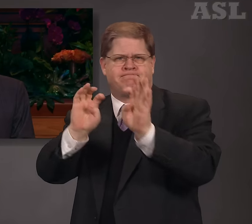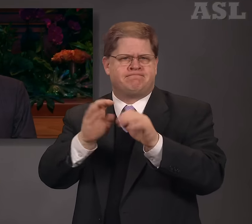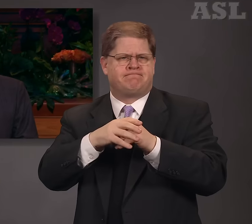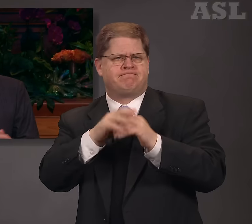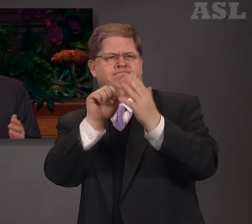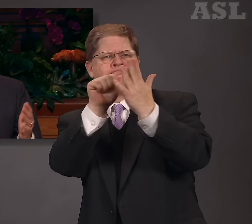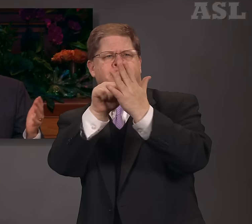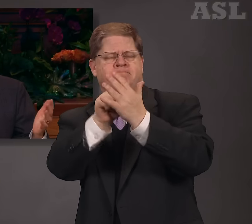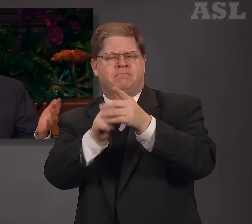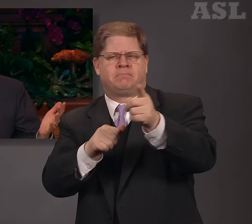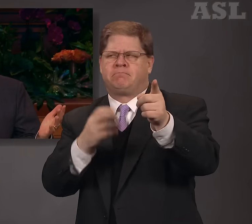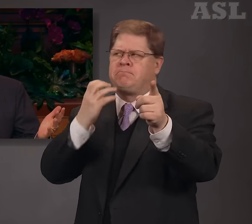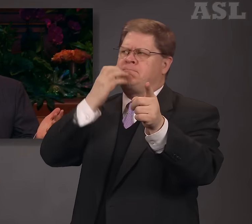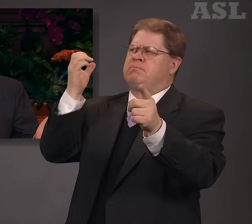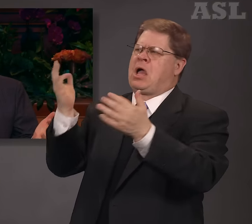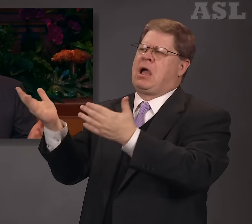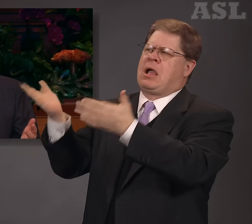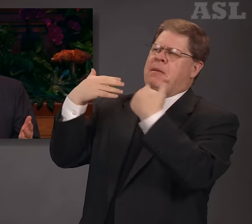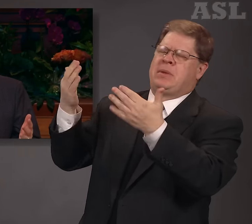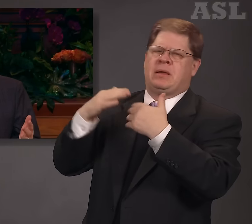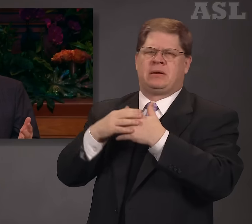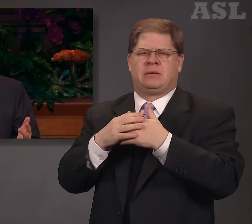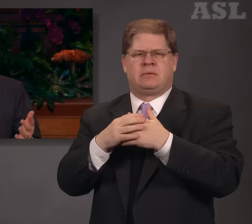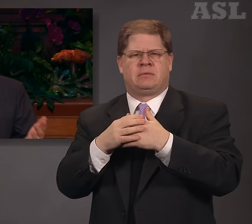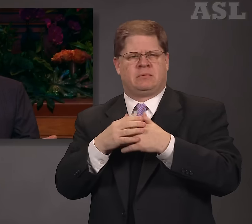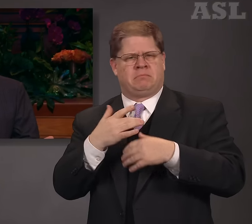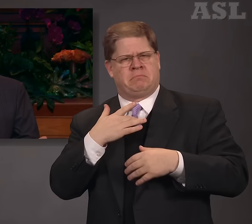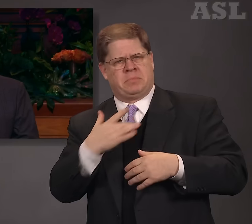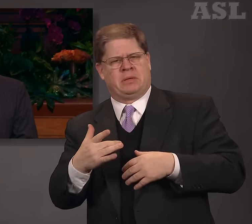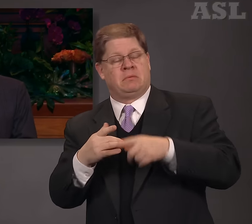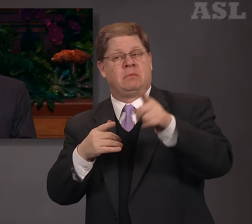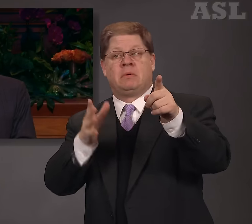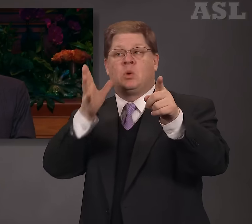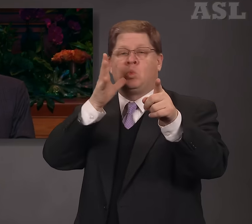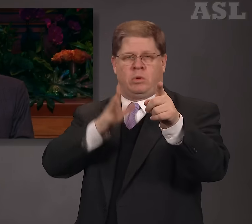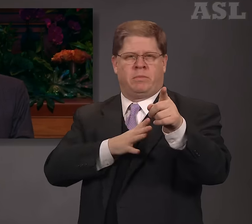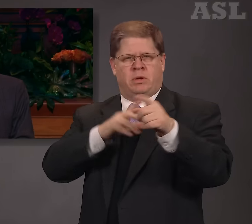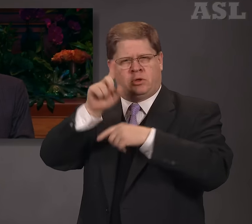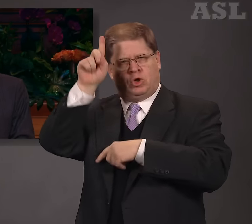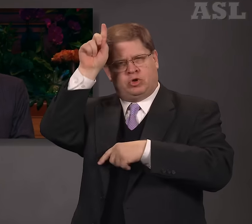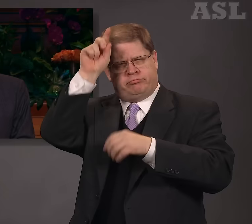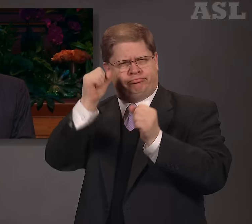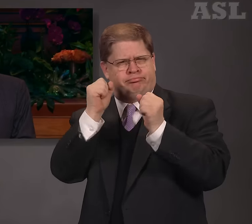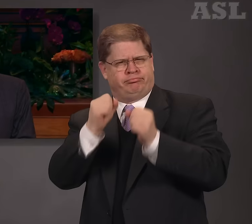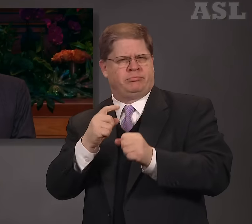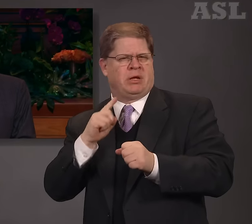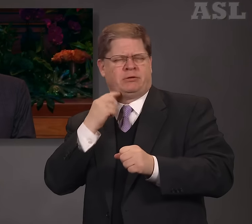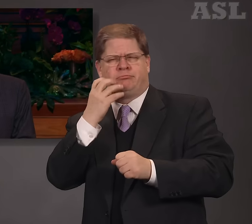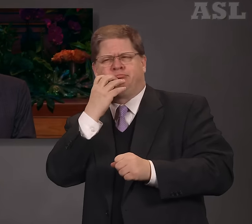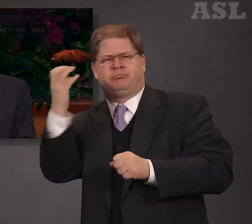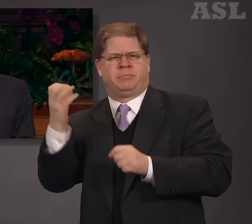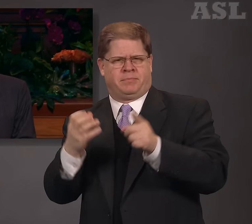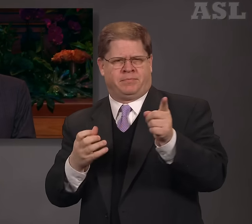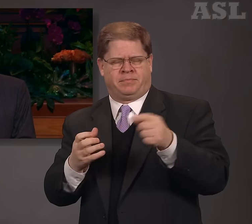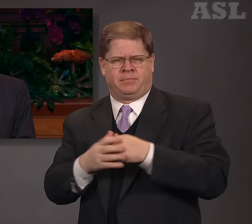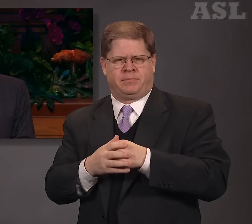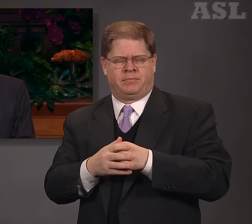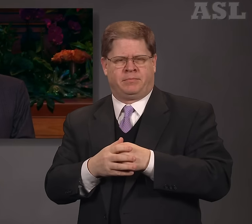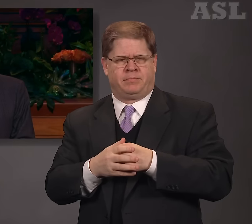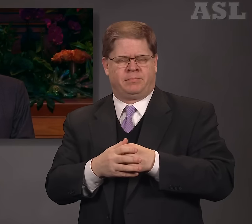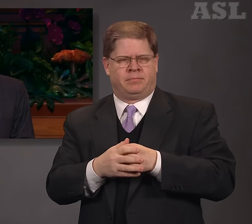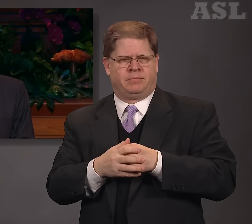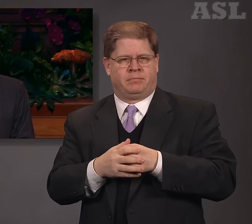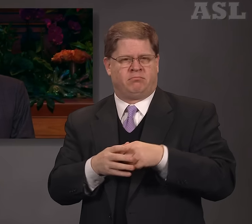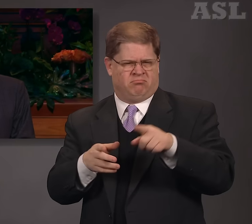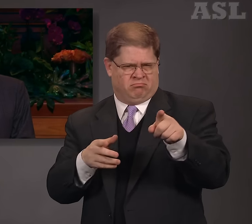words, "Please come in," yelled warmly in a thick German accent, loud enough to hear through the